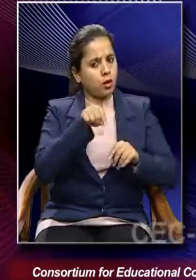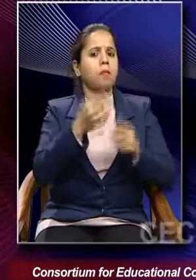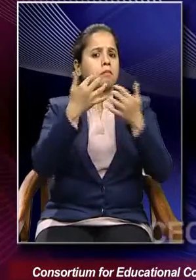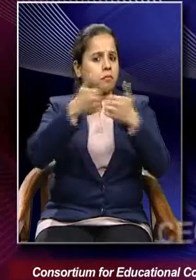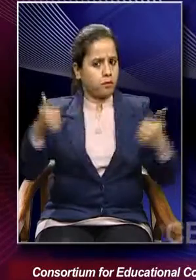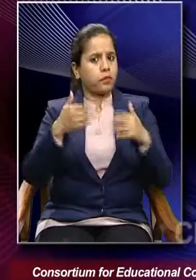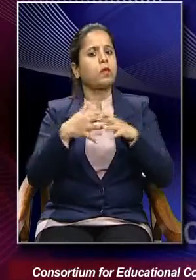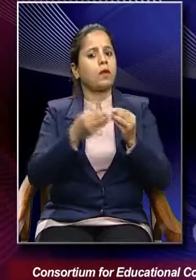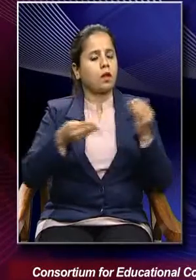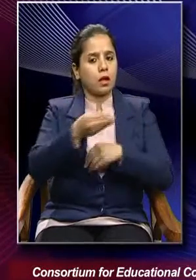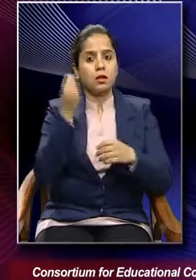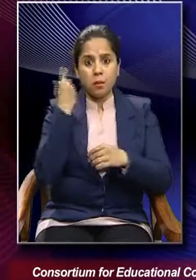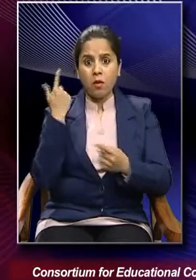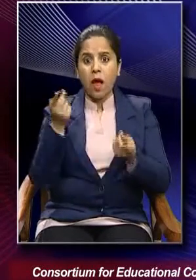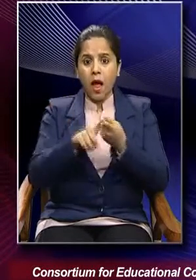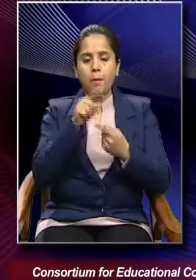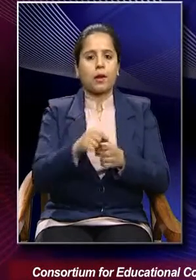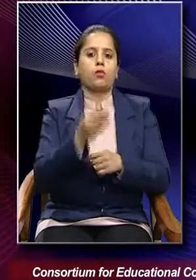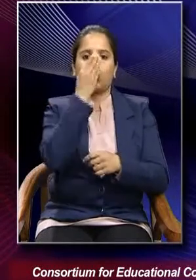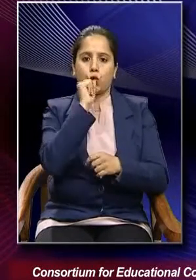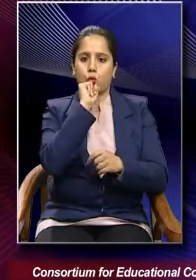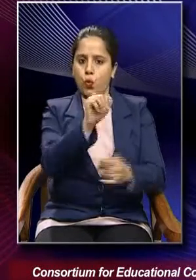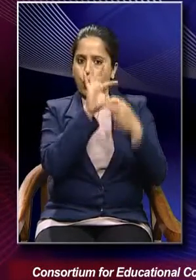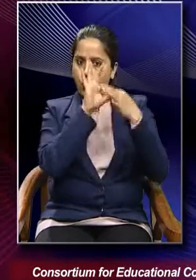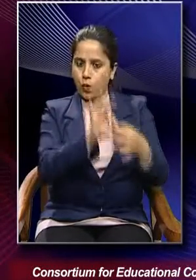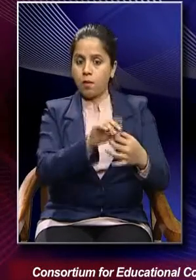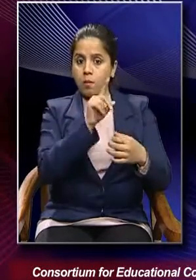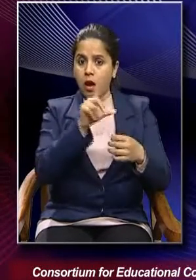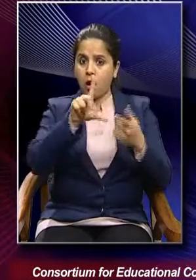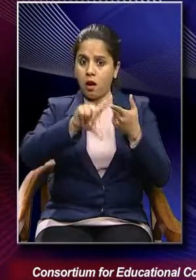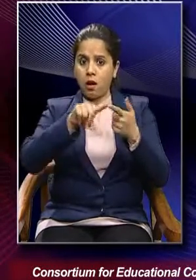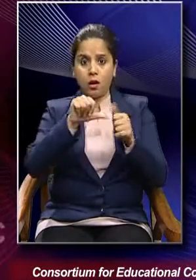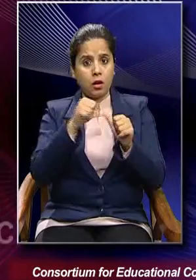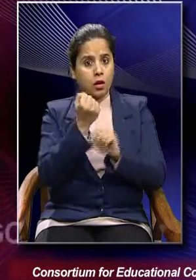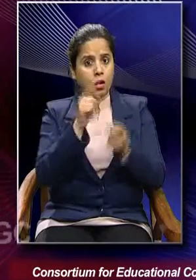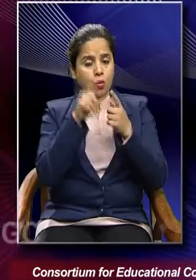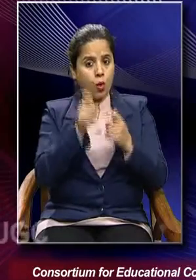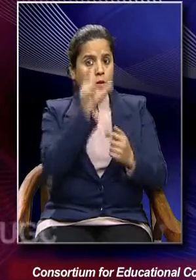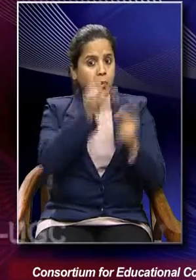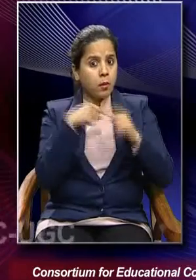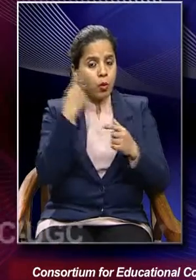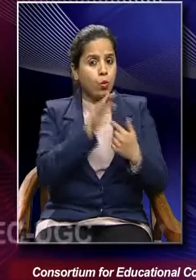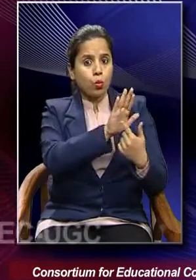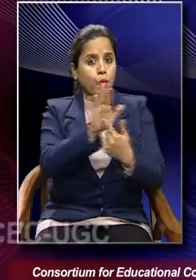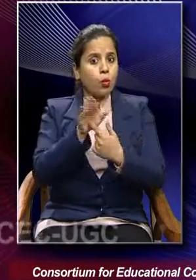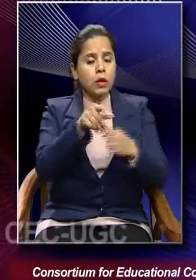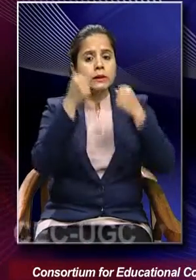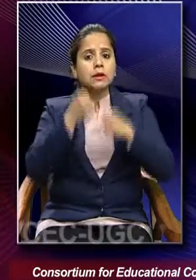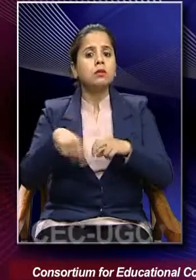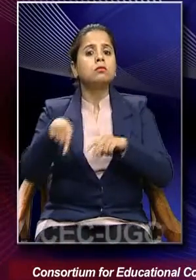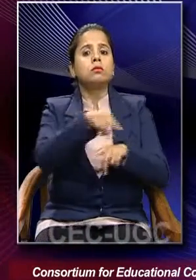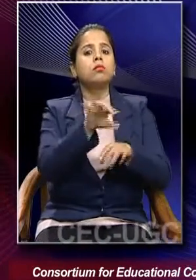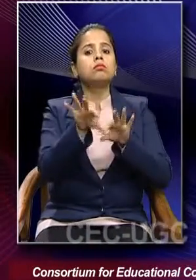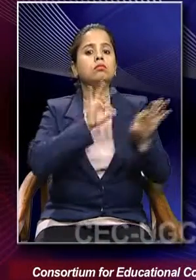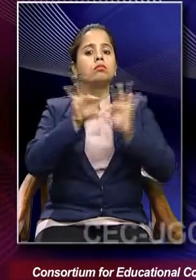council were reserved for the Muslims. The League wanted the representatives for those seats to be